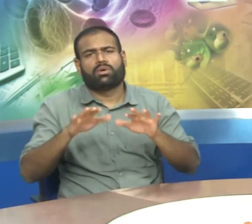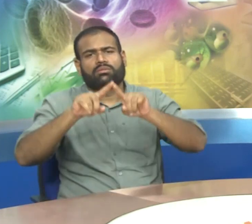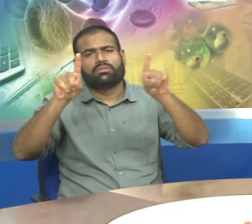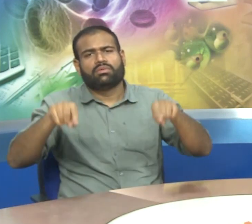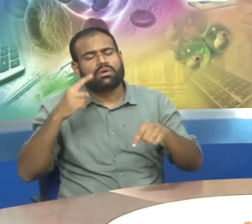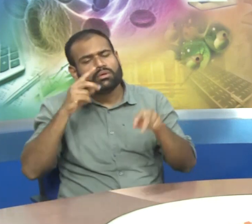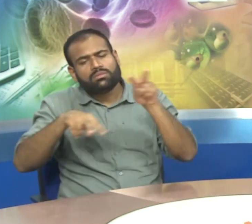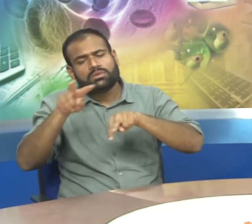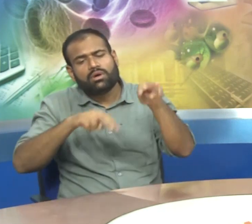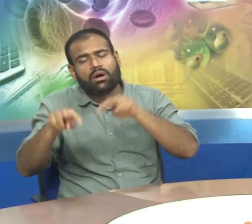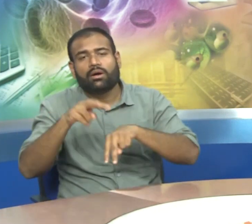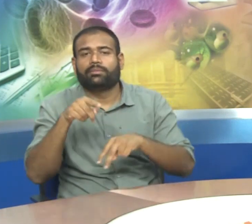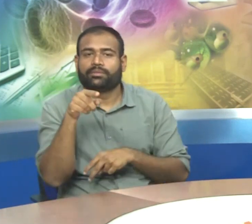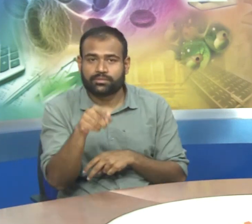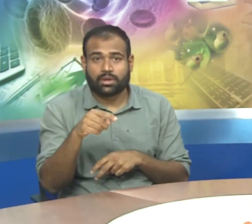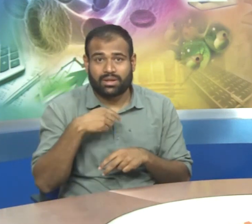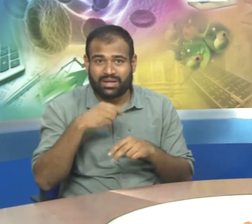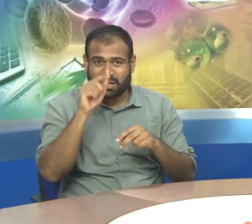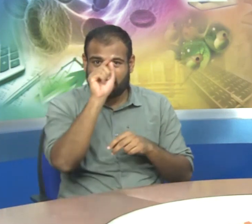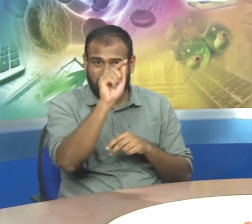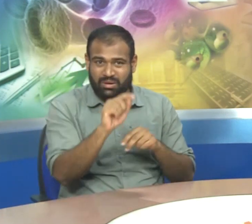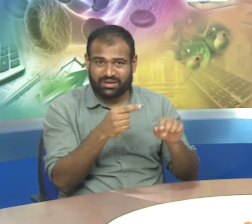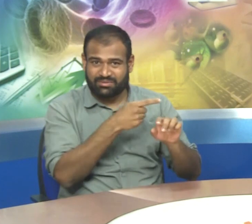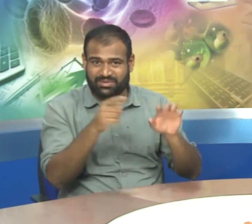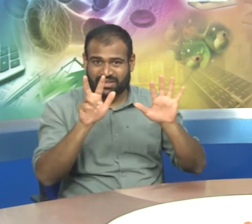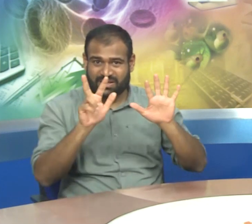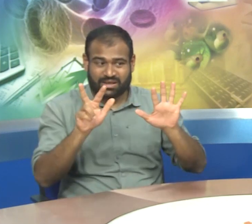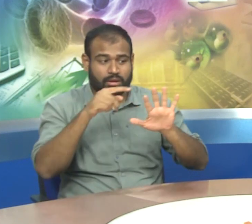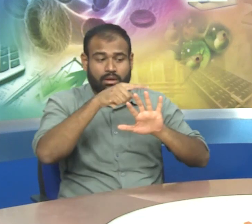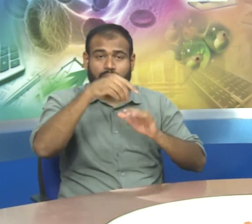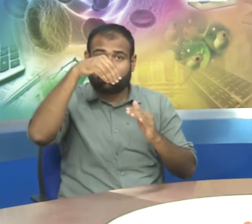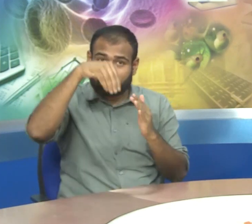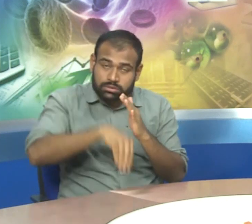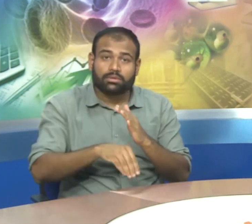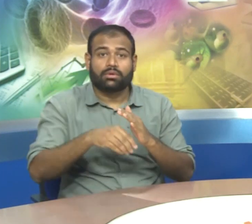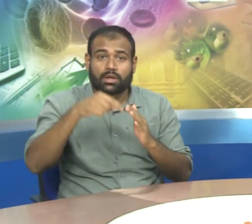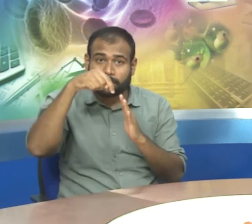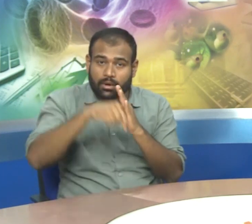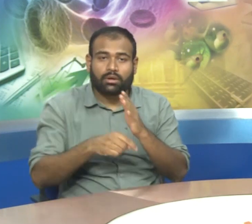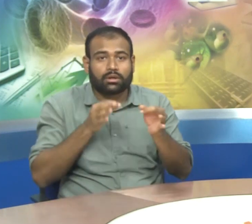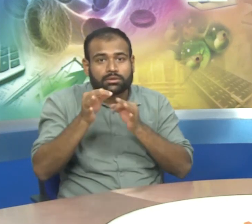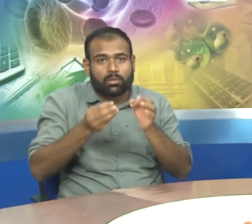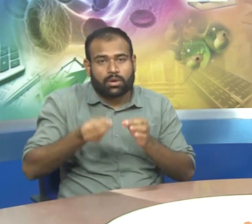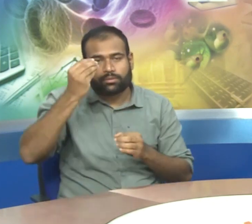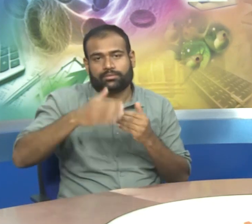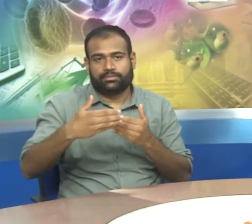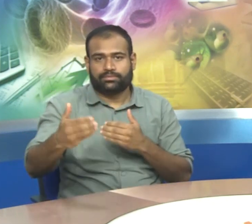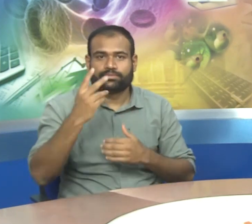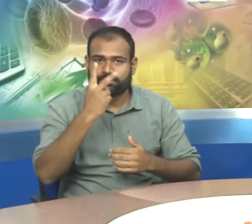use of library more smarter, we will discuss these points in further details in further